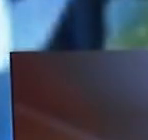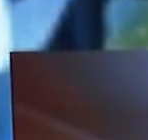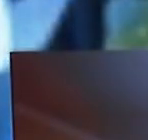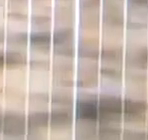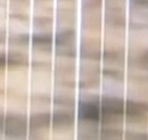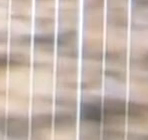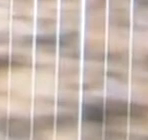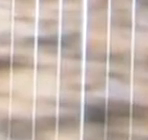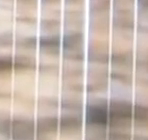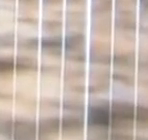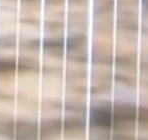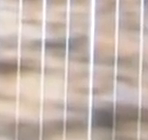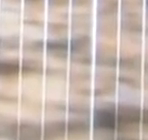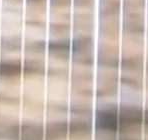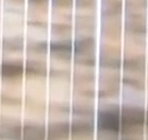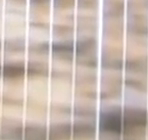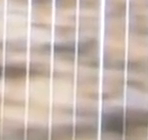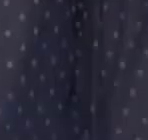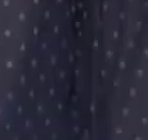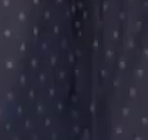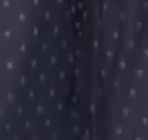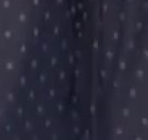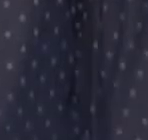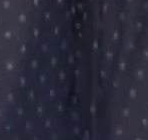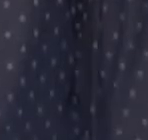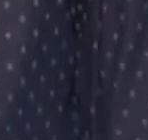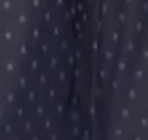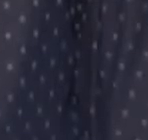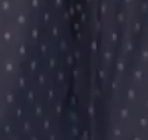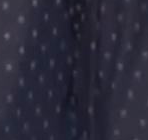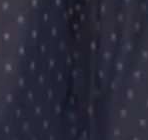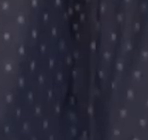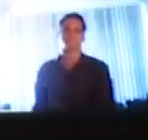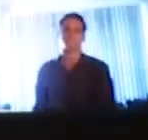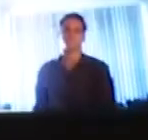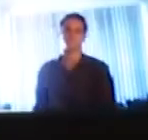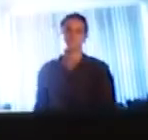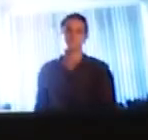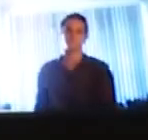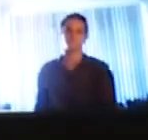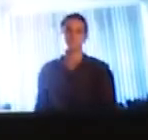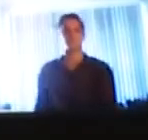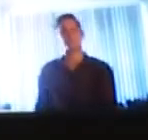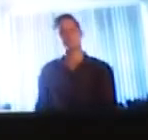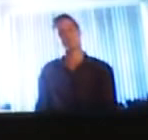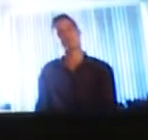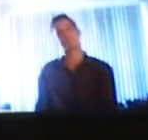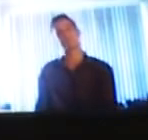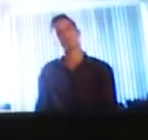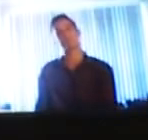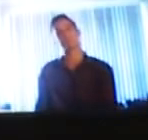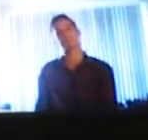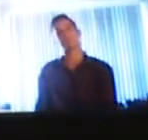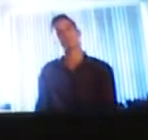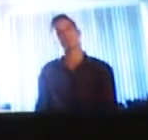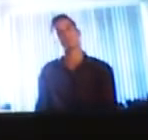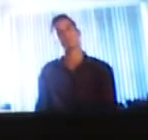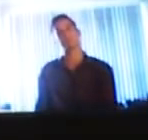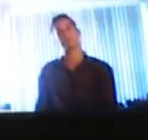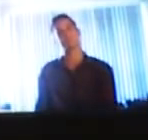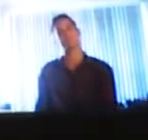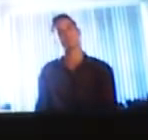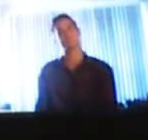could blow up in our faces. I have kids, and I just want to make sure that when we go to the playground,